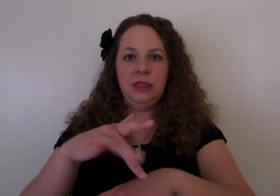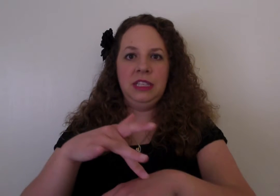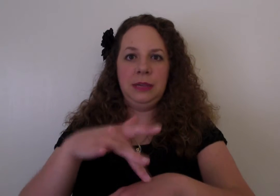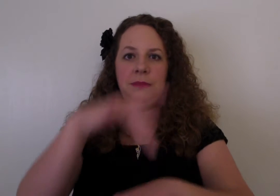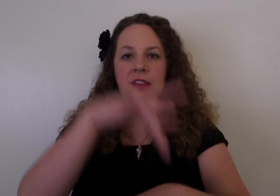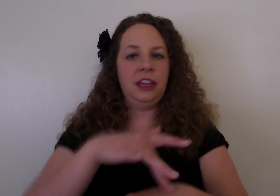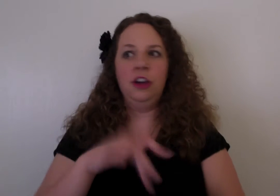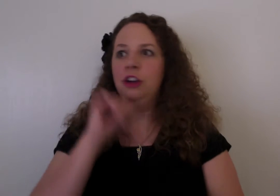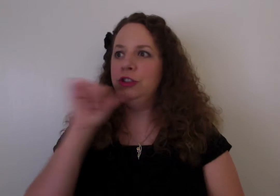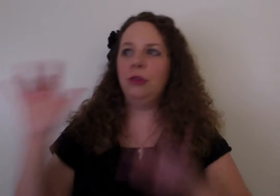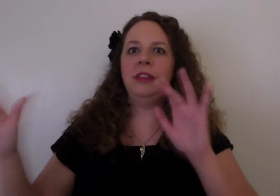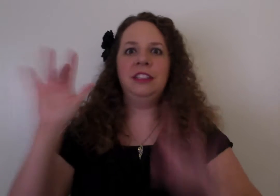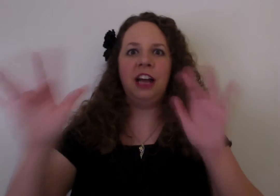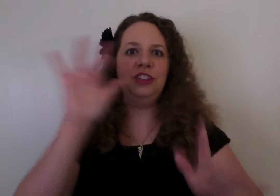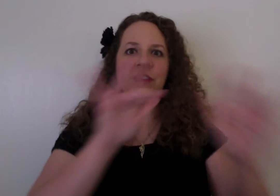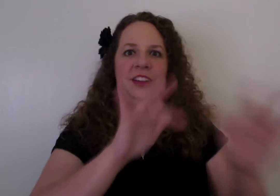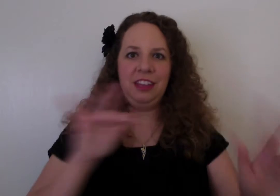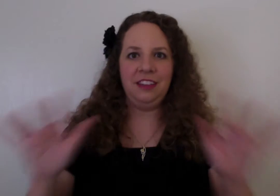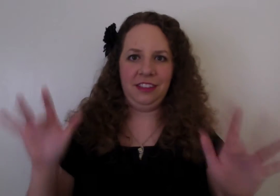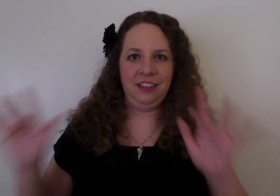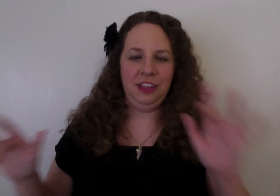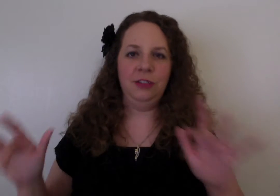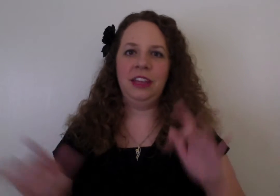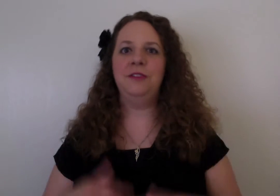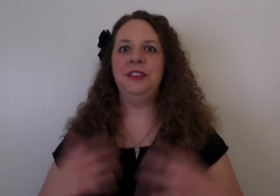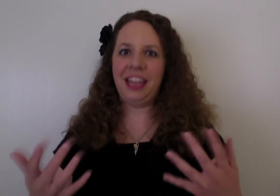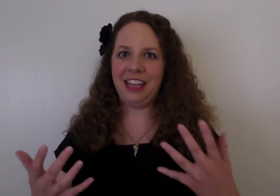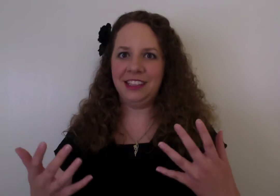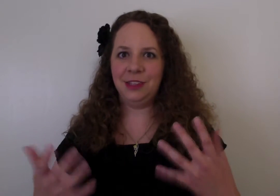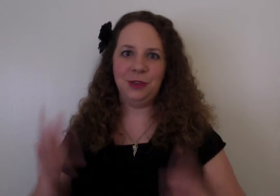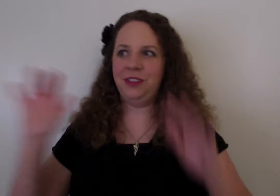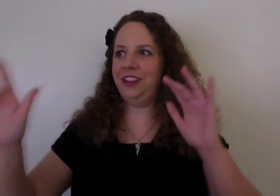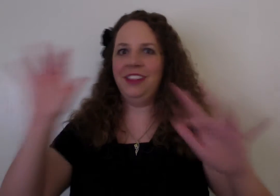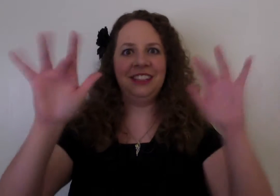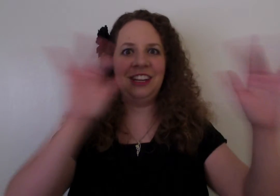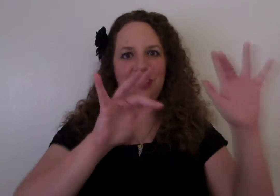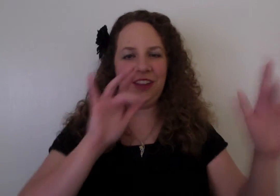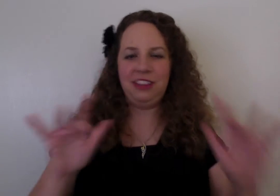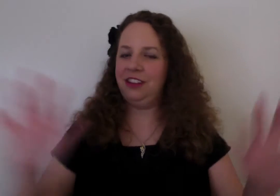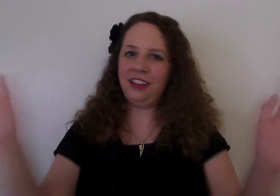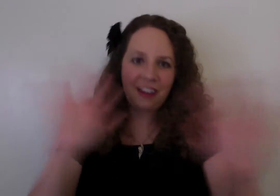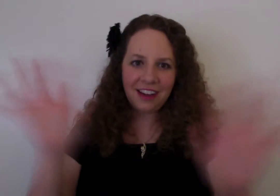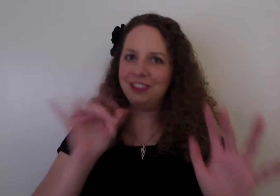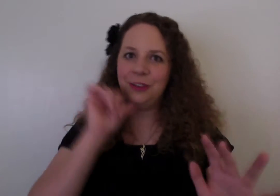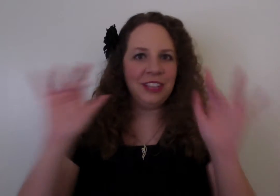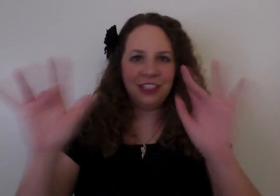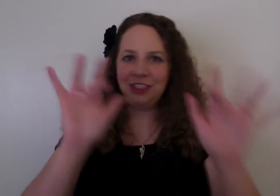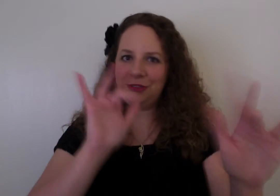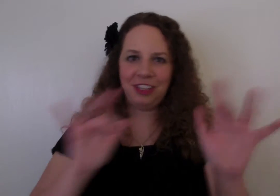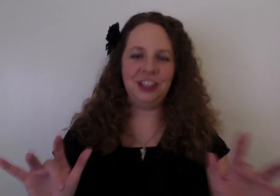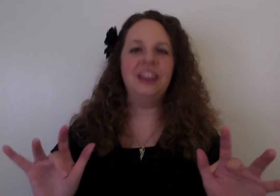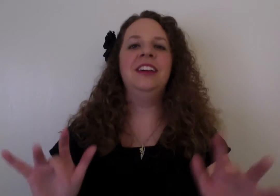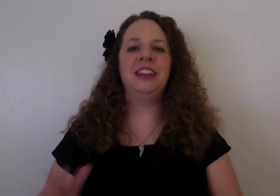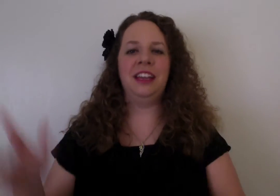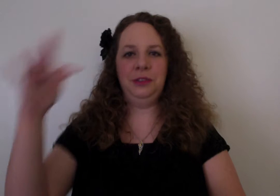the same thing, like don't like touch everything, you know, like if you take a kid to the store and they're like touching everything, you're like, ah, don't touch it, don't touch it. Okay. So